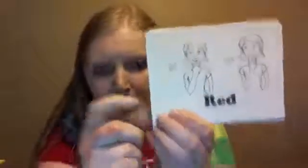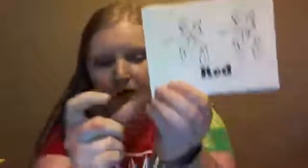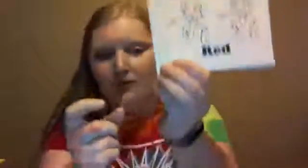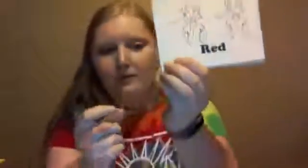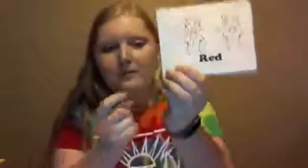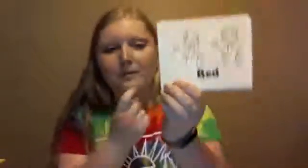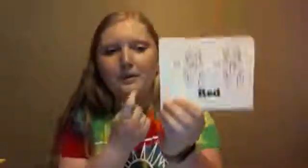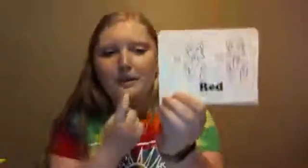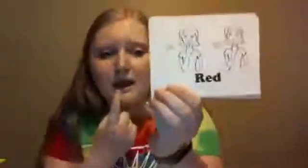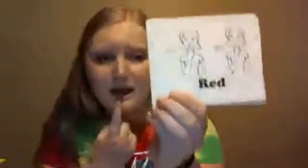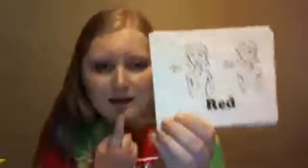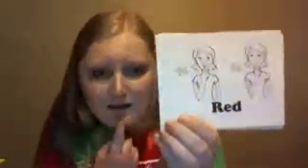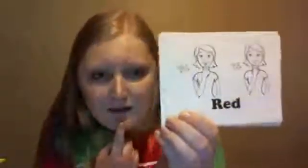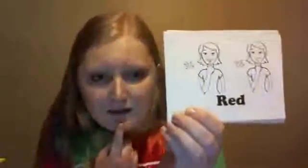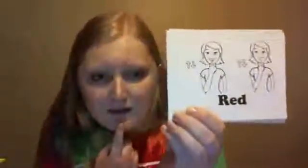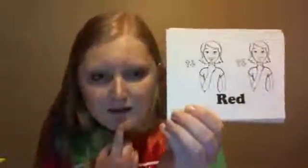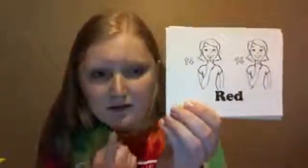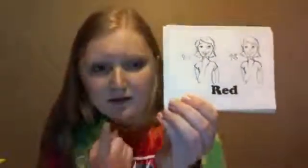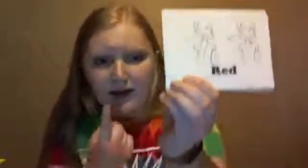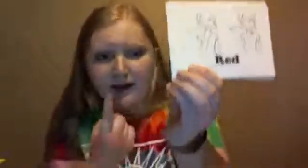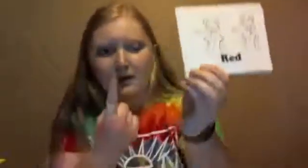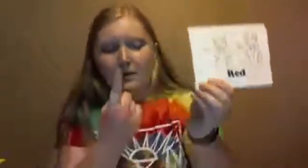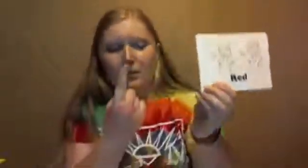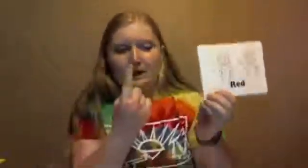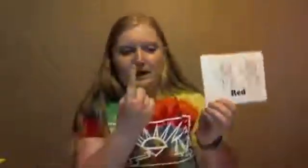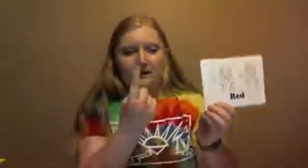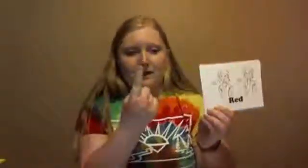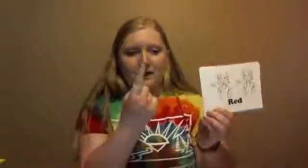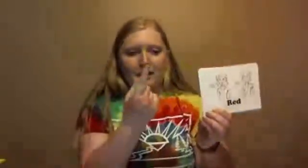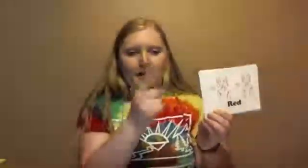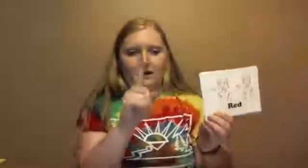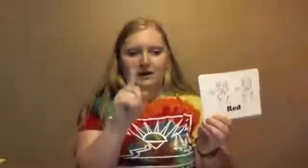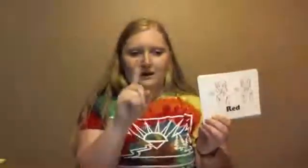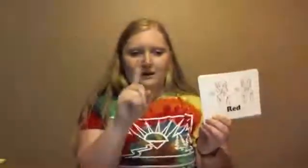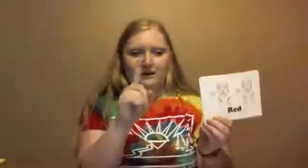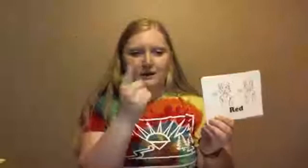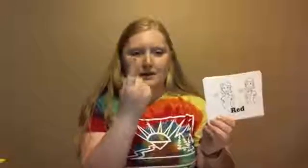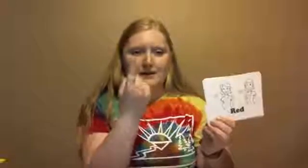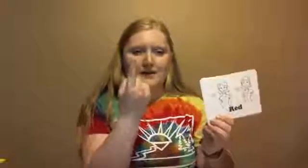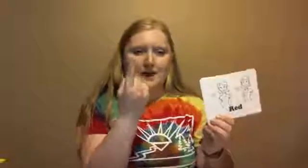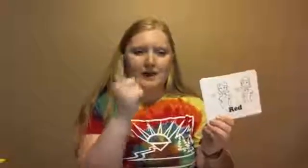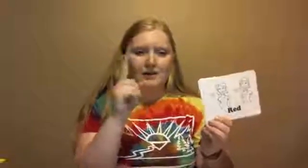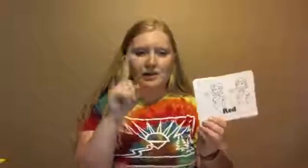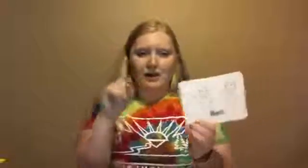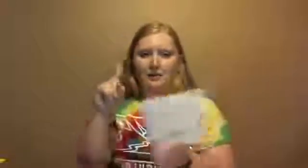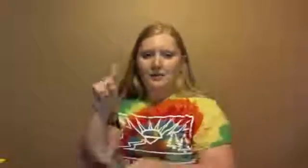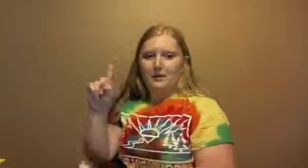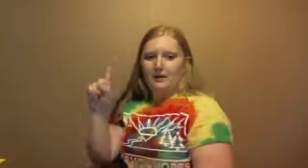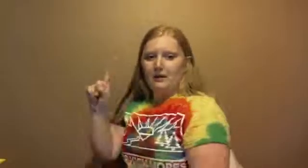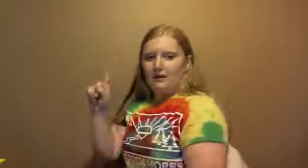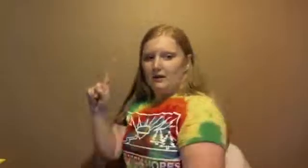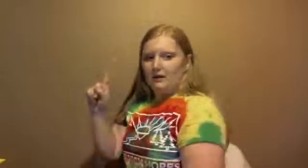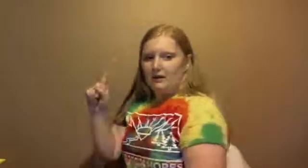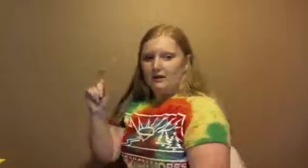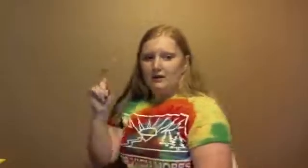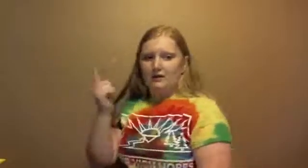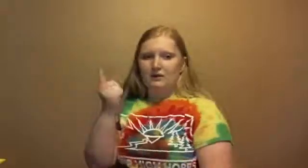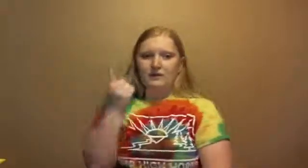So you take your pointer finger. So this is the hand shape. This is